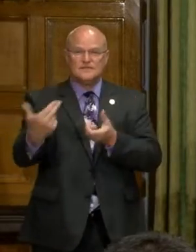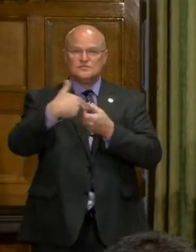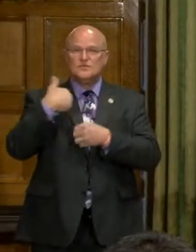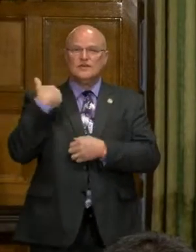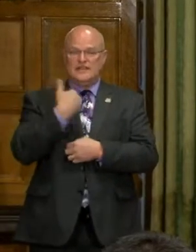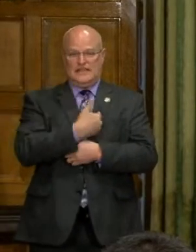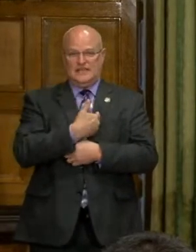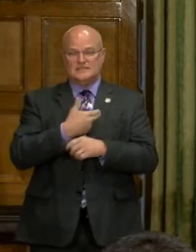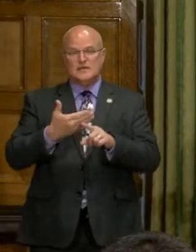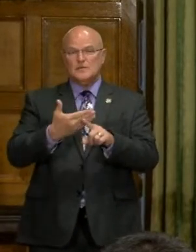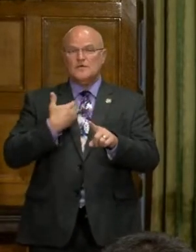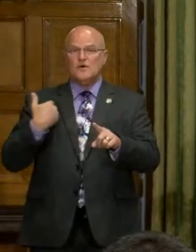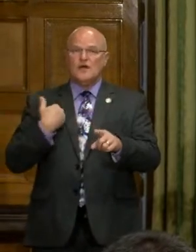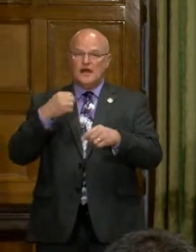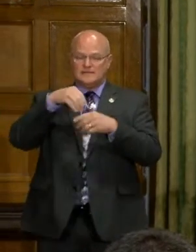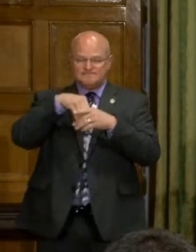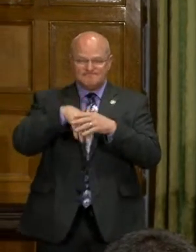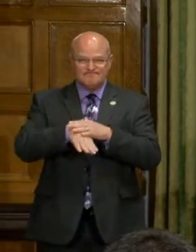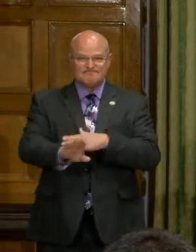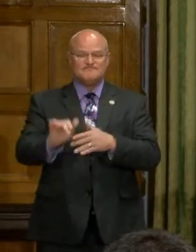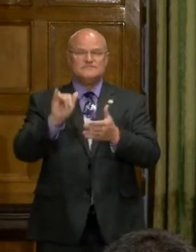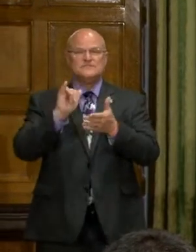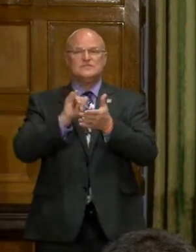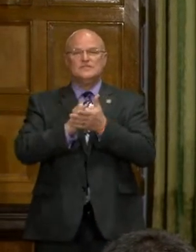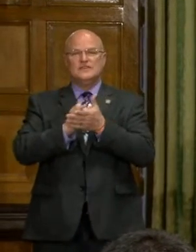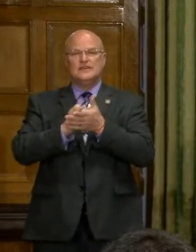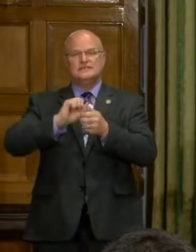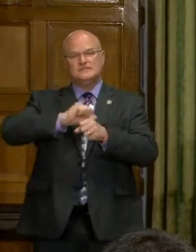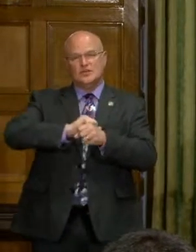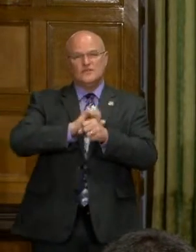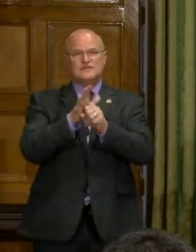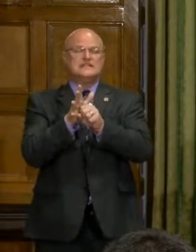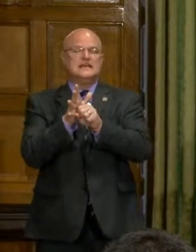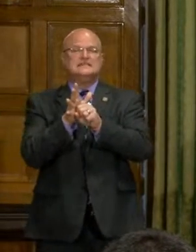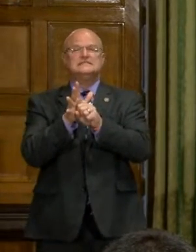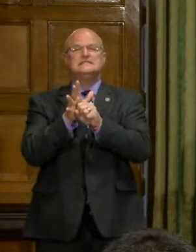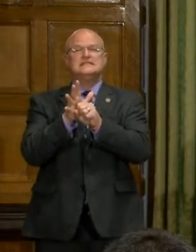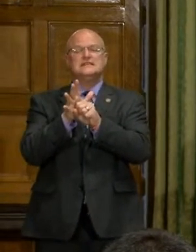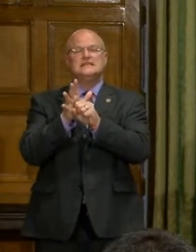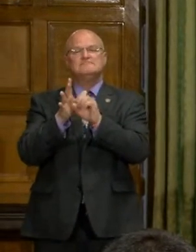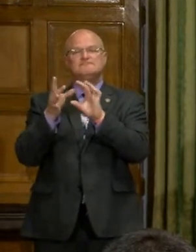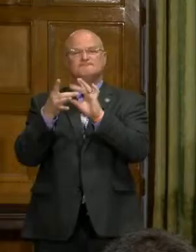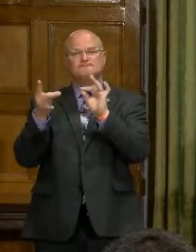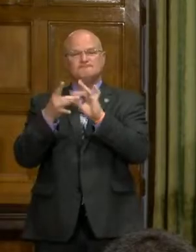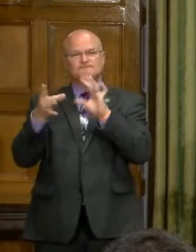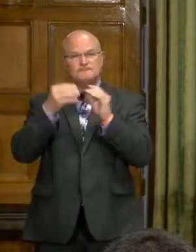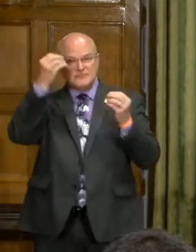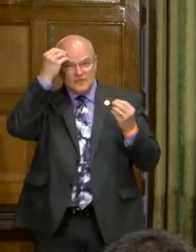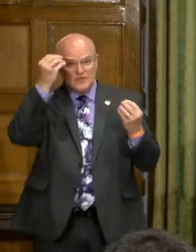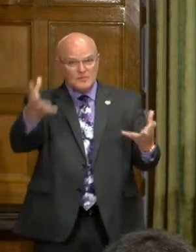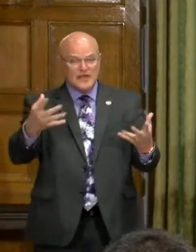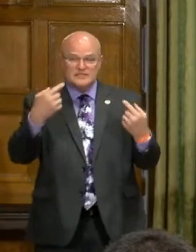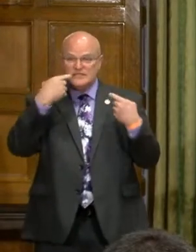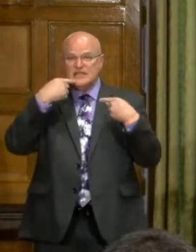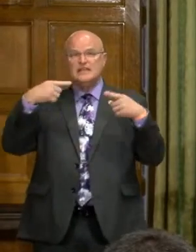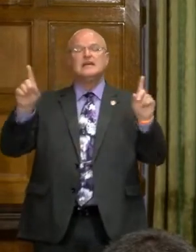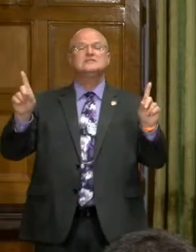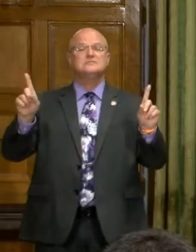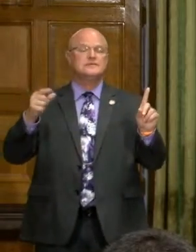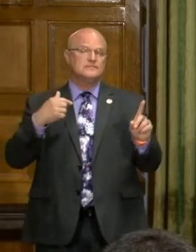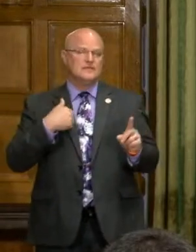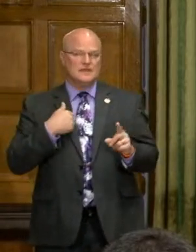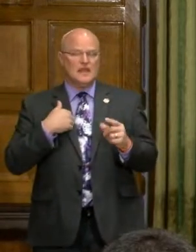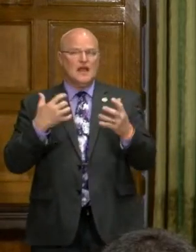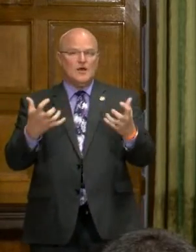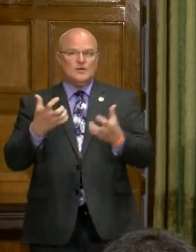us. And first, before I go into the COVID-19 information and announcement, I